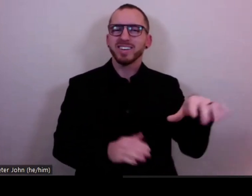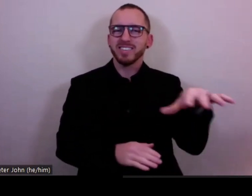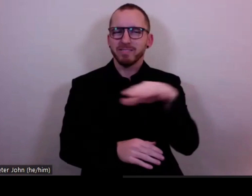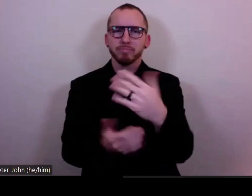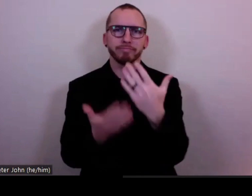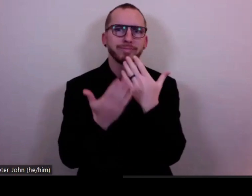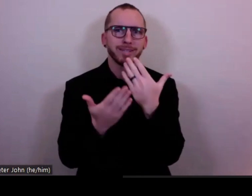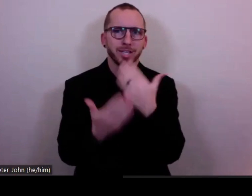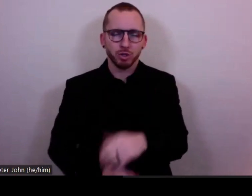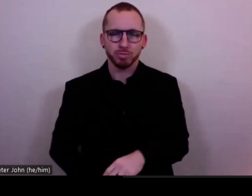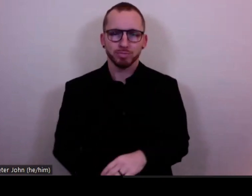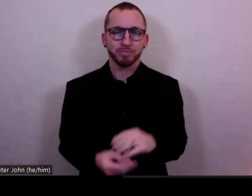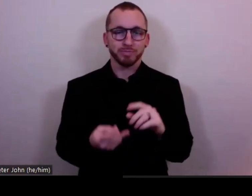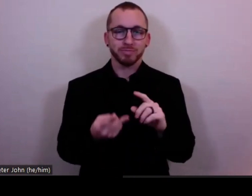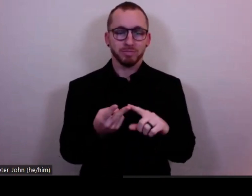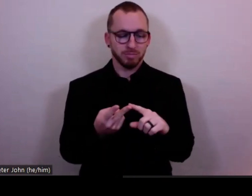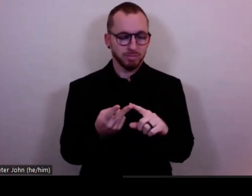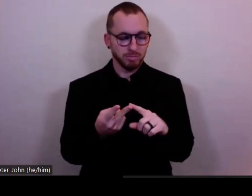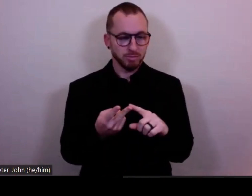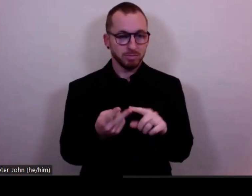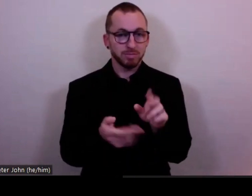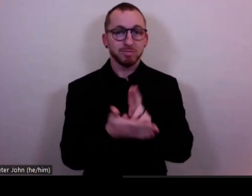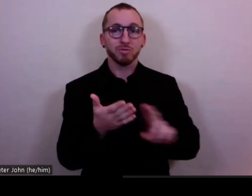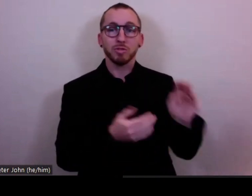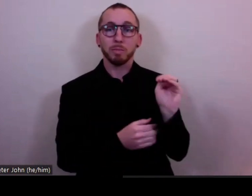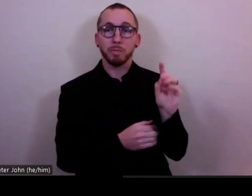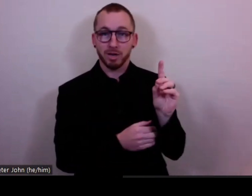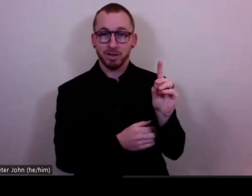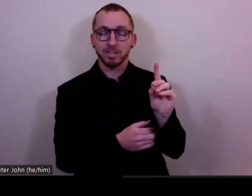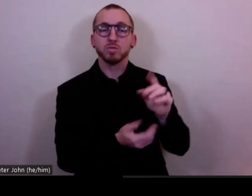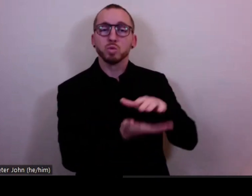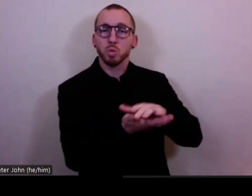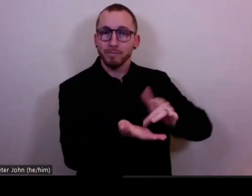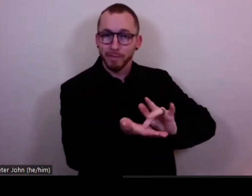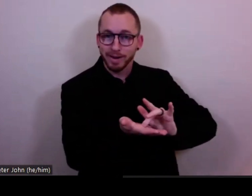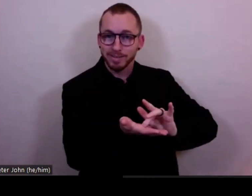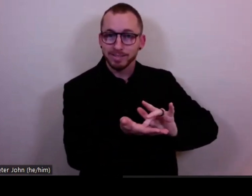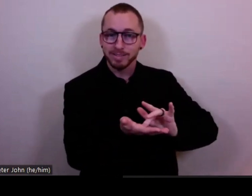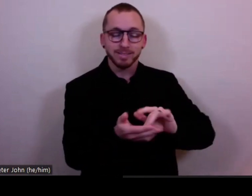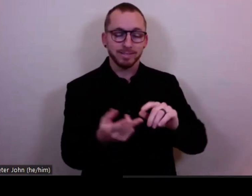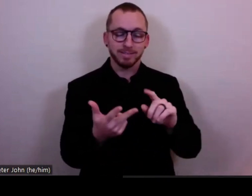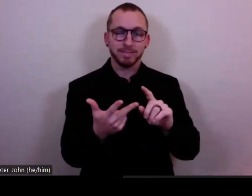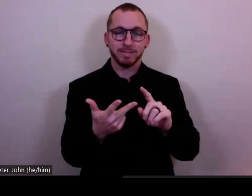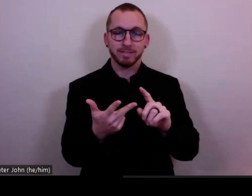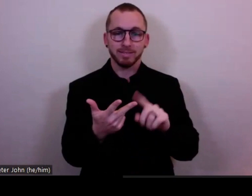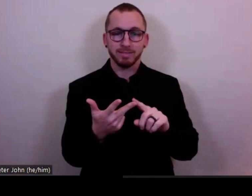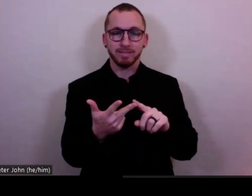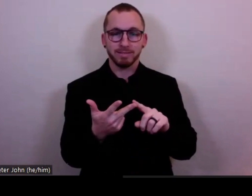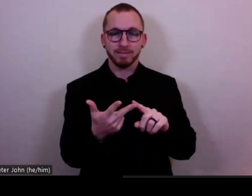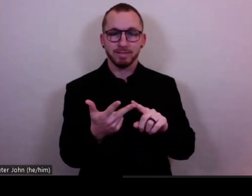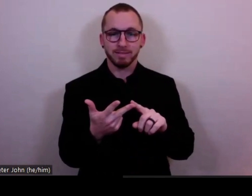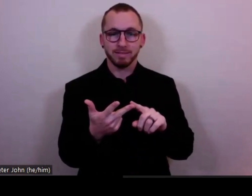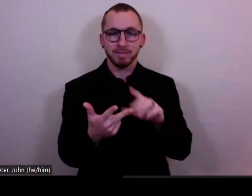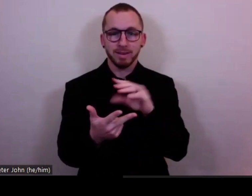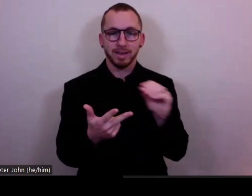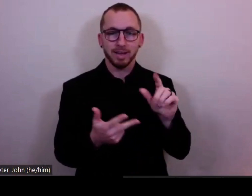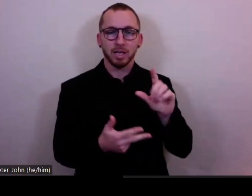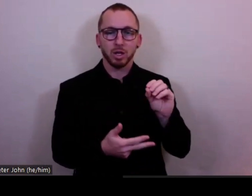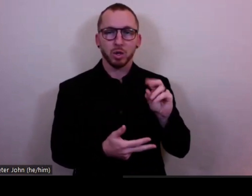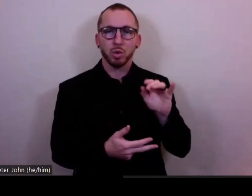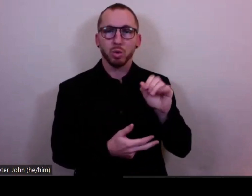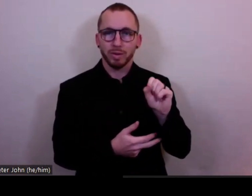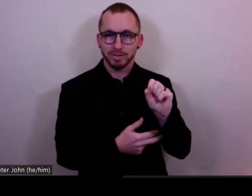here. The University of Maryland School of Medicine and Bowie State University. So between these three groups, the